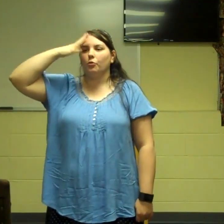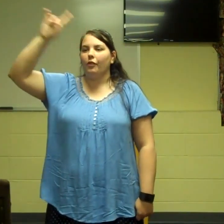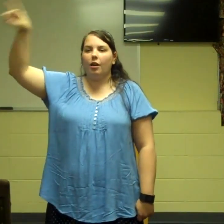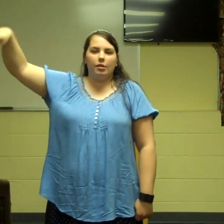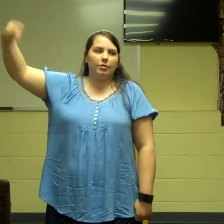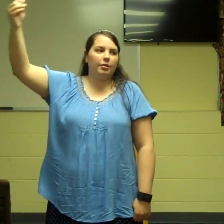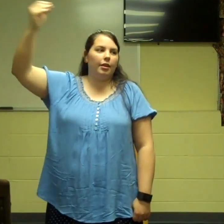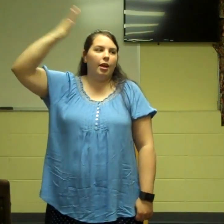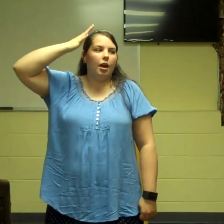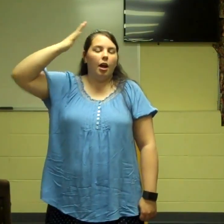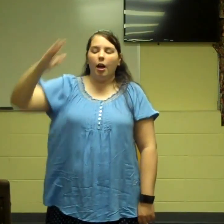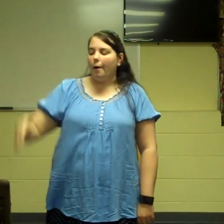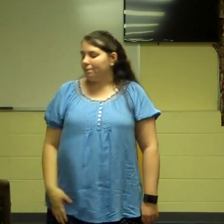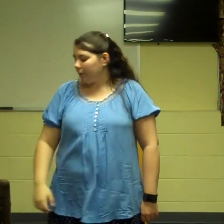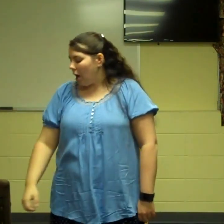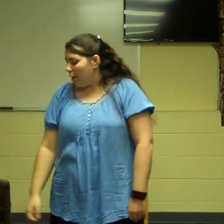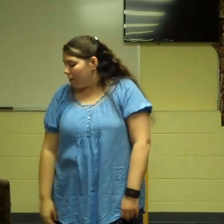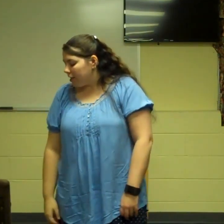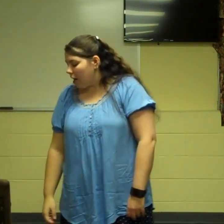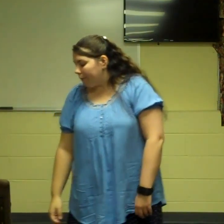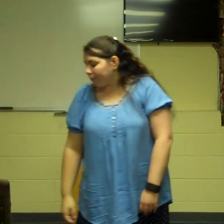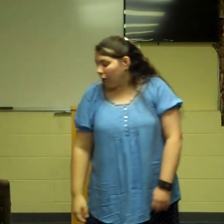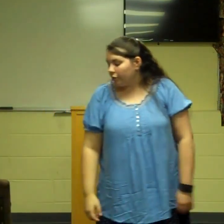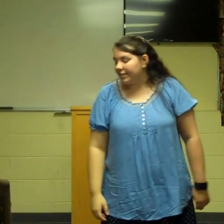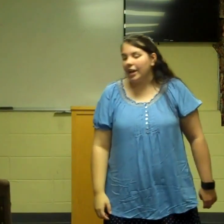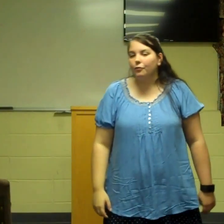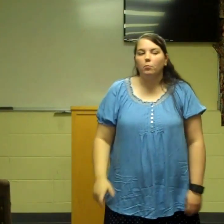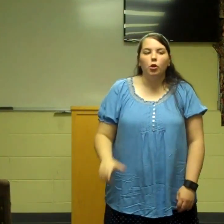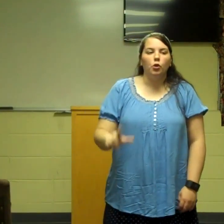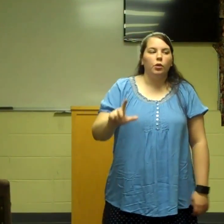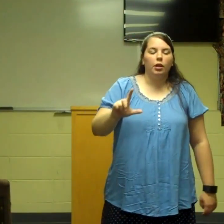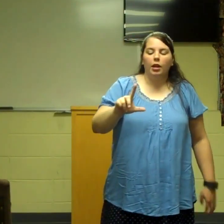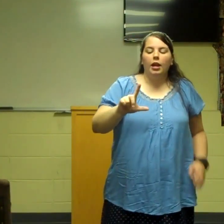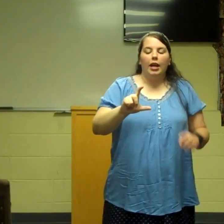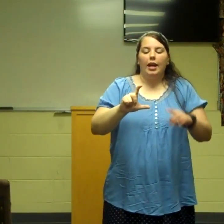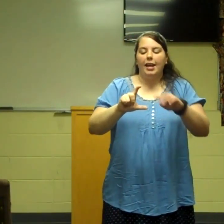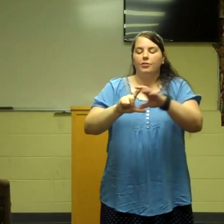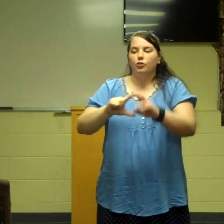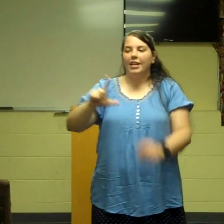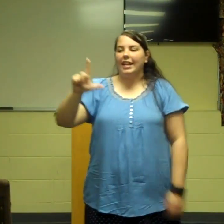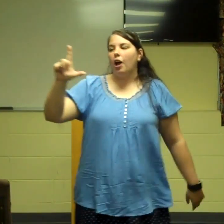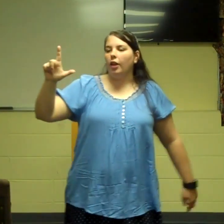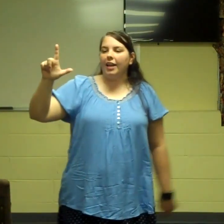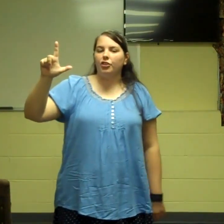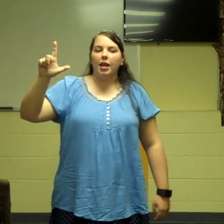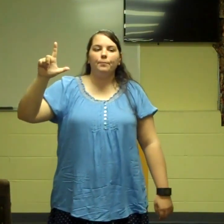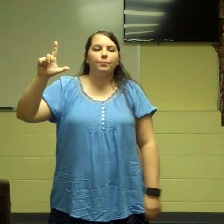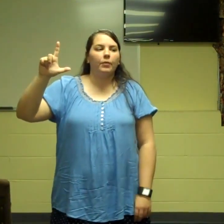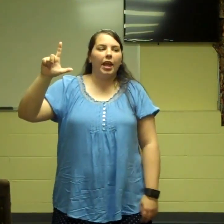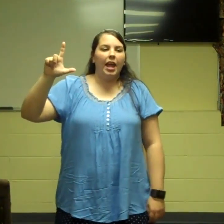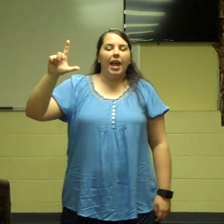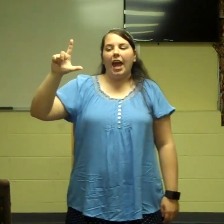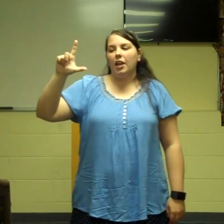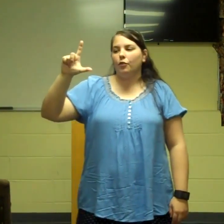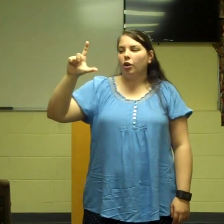more fun. The sign for moon is you take an L hand shape, and if you'll